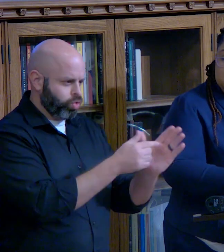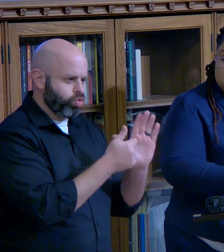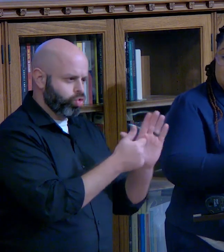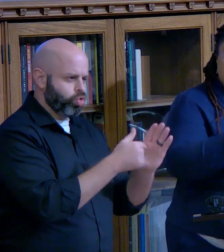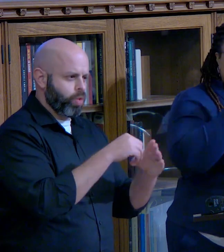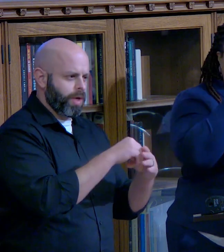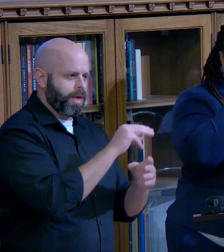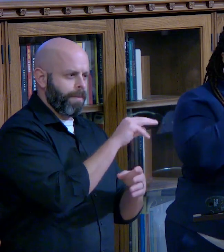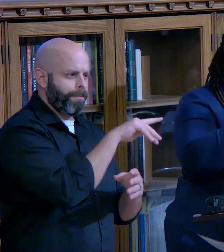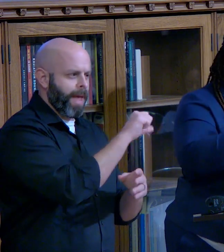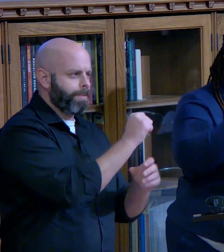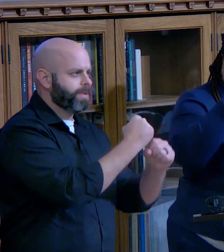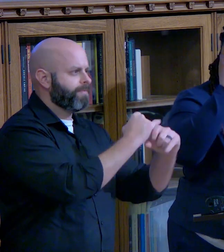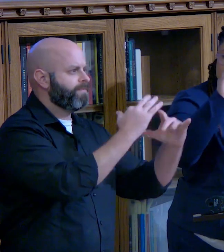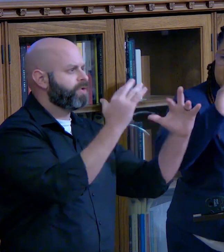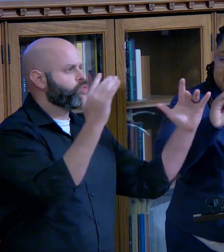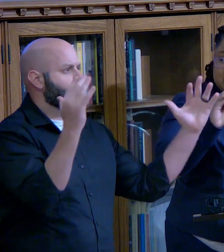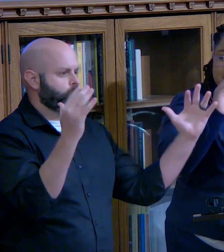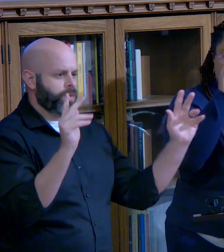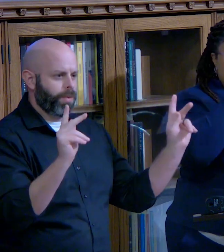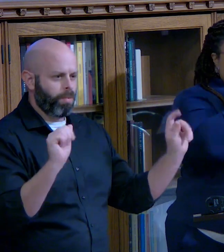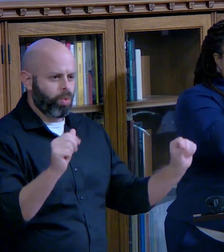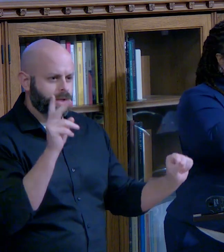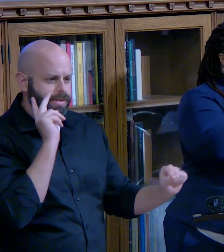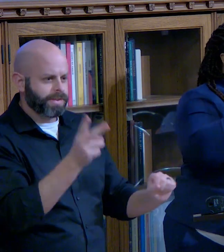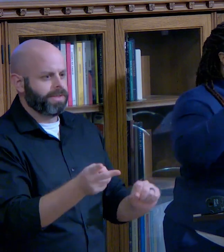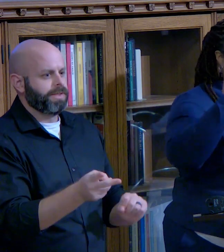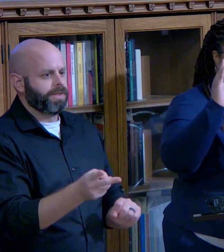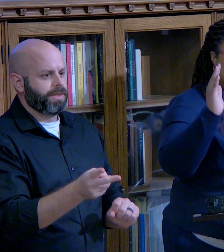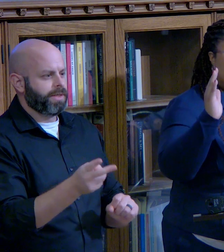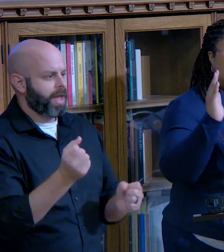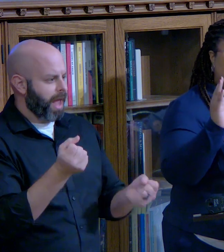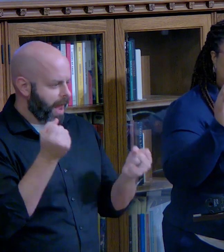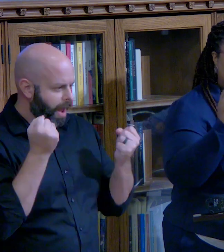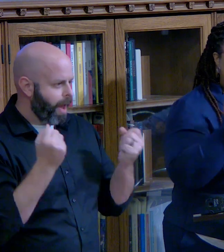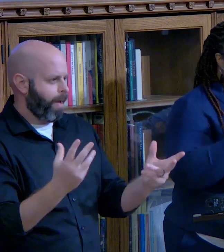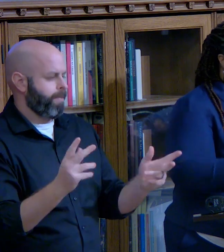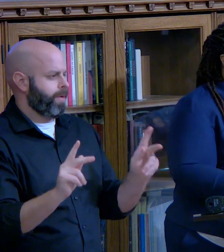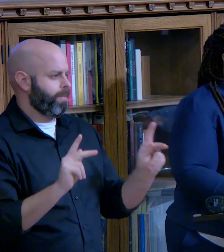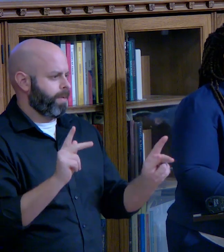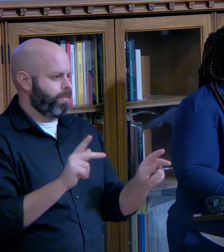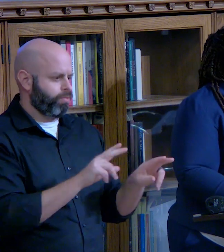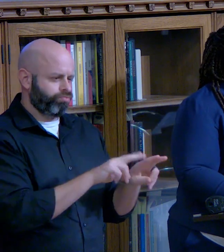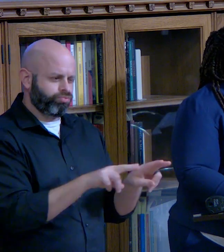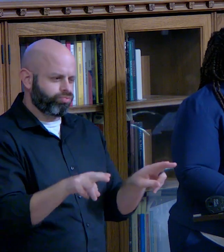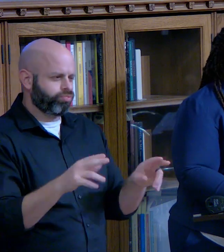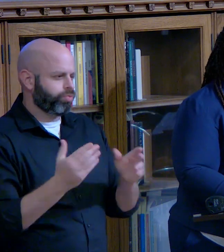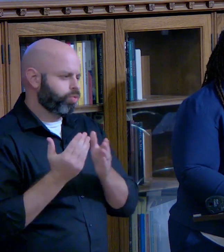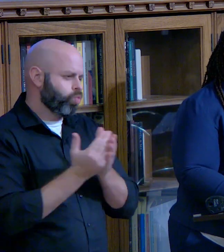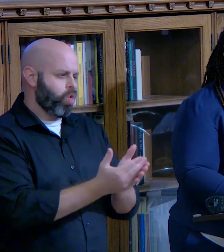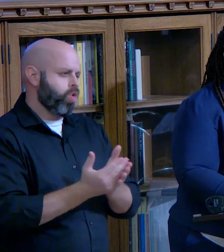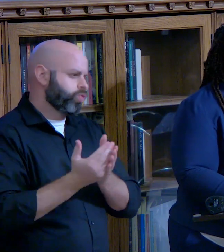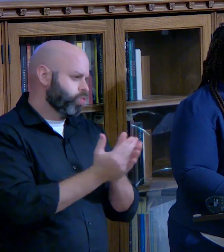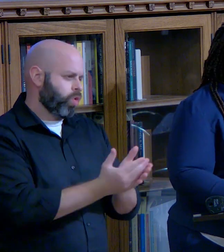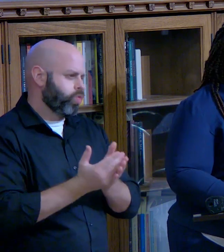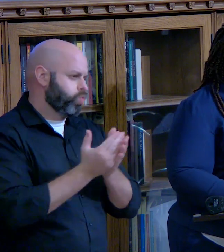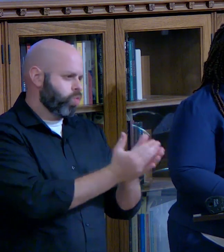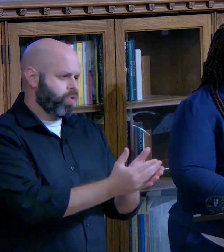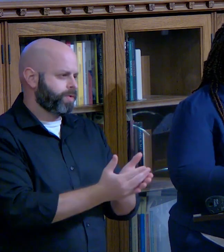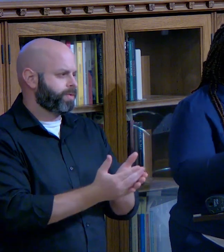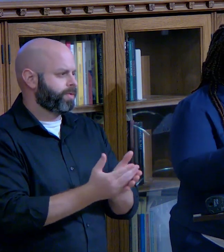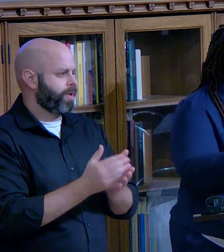and visuals so that they can actually see how many people went across that